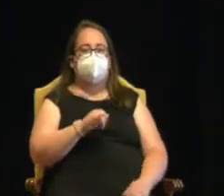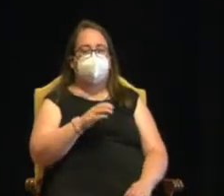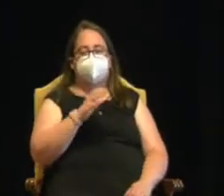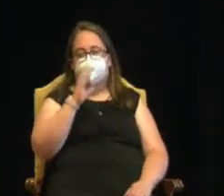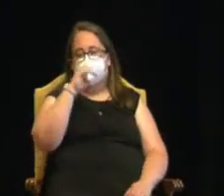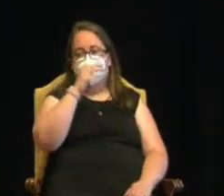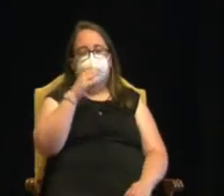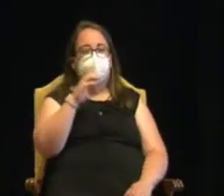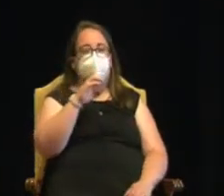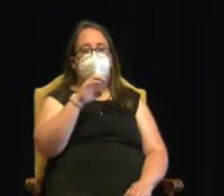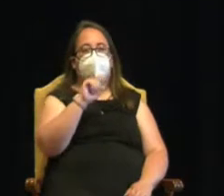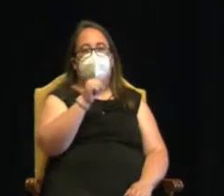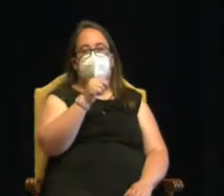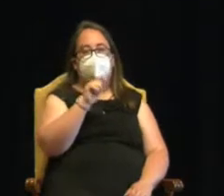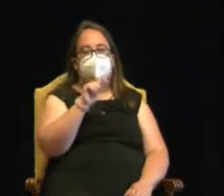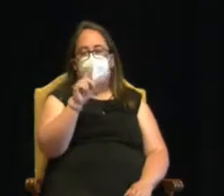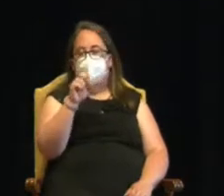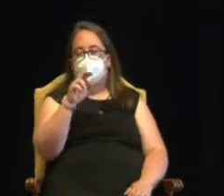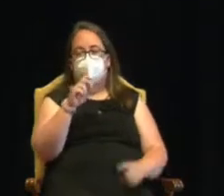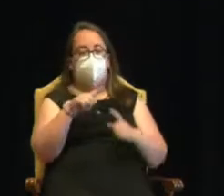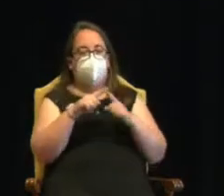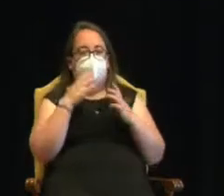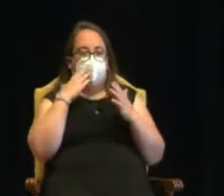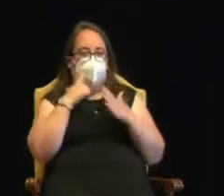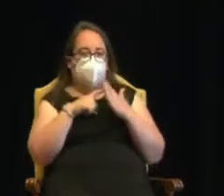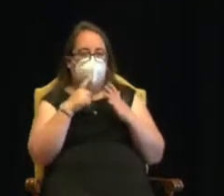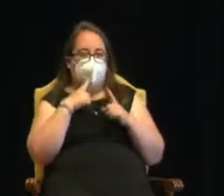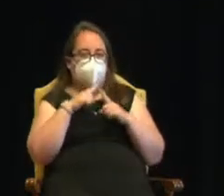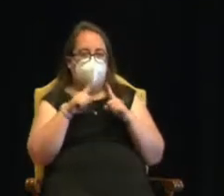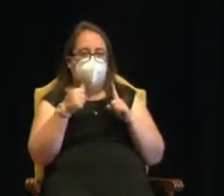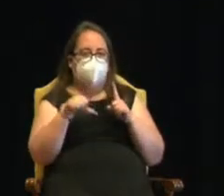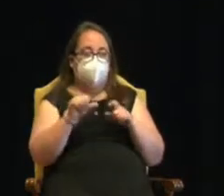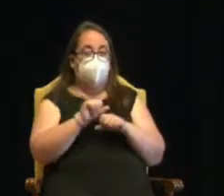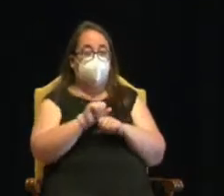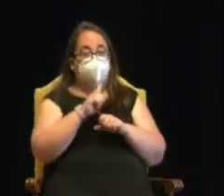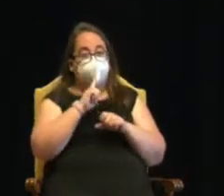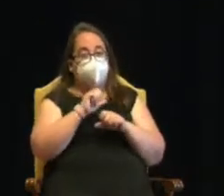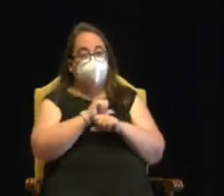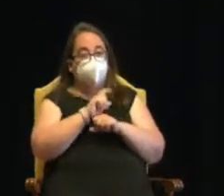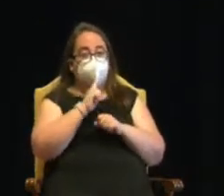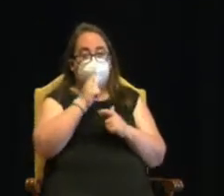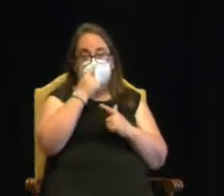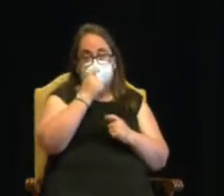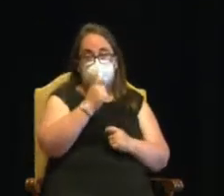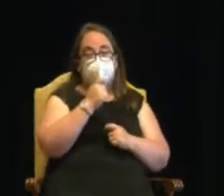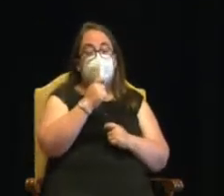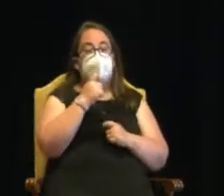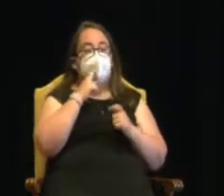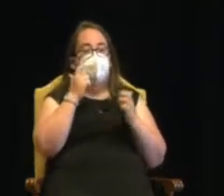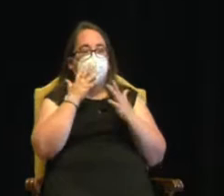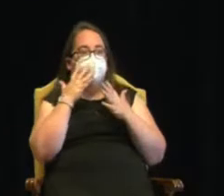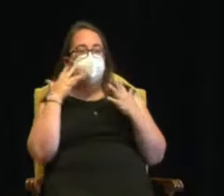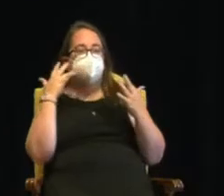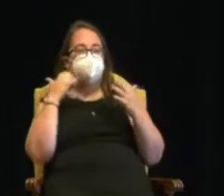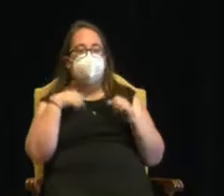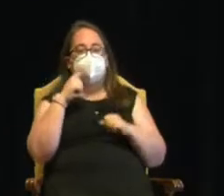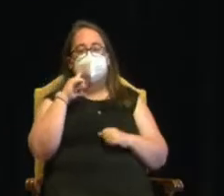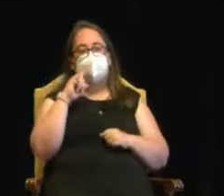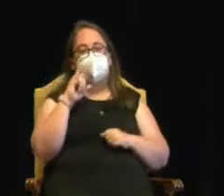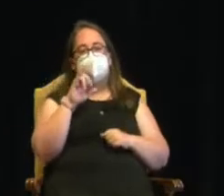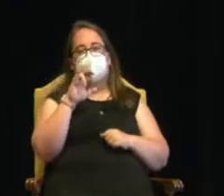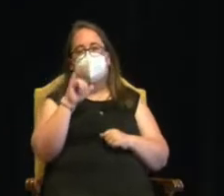editors and agents say when they don't know what else to say when they're rejecting your work. Are they interesting? Are they charismatic? I think Jerry